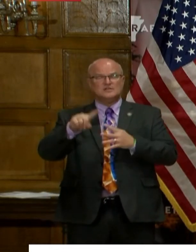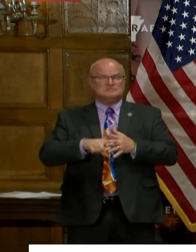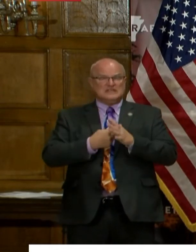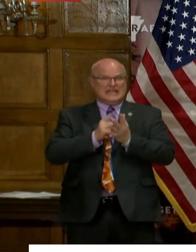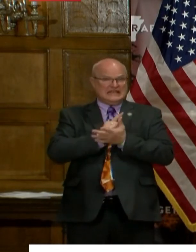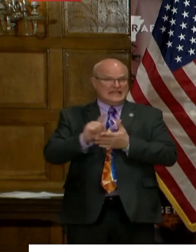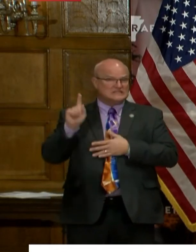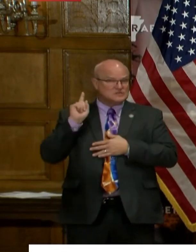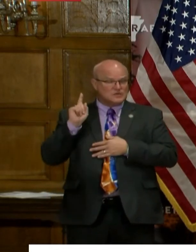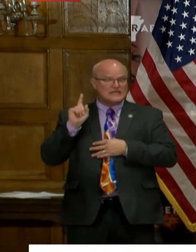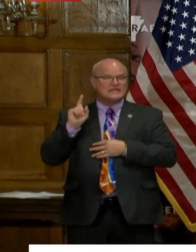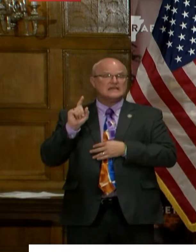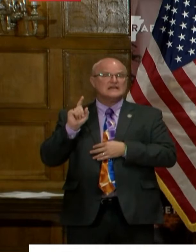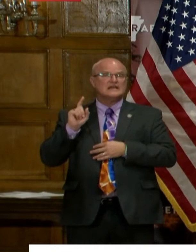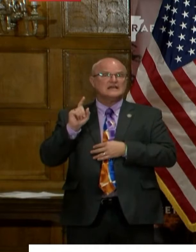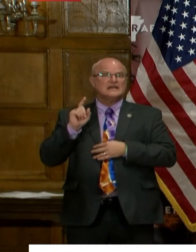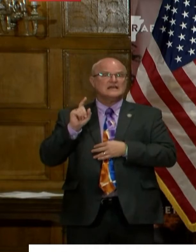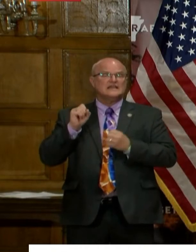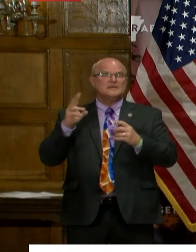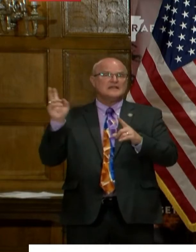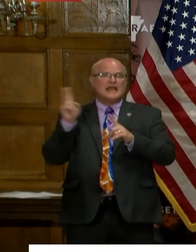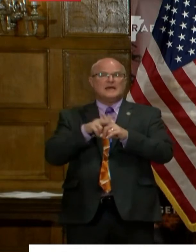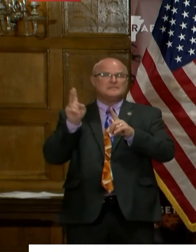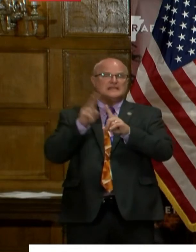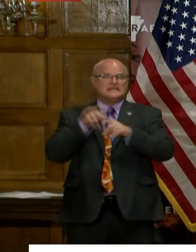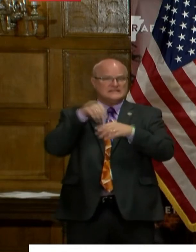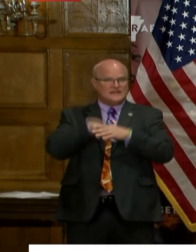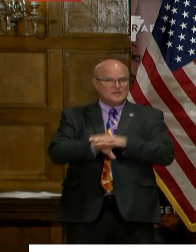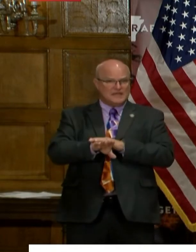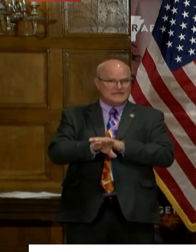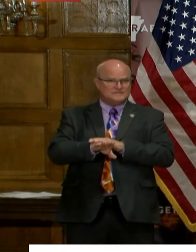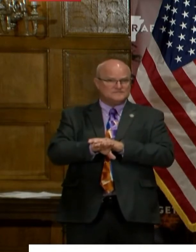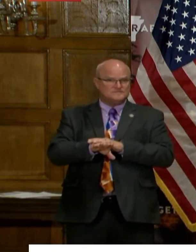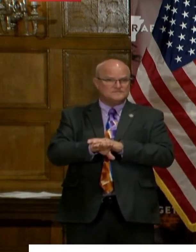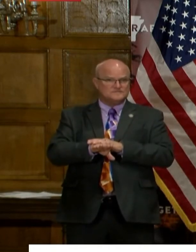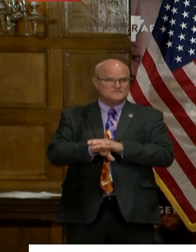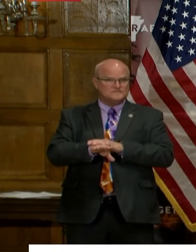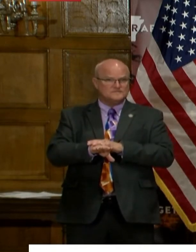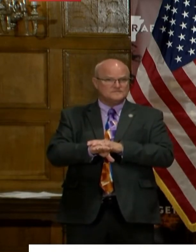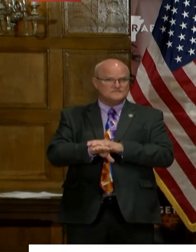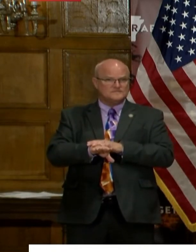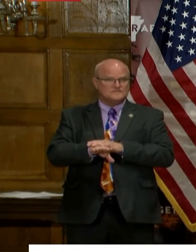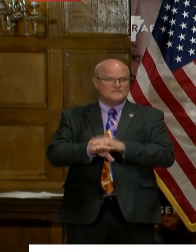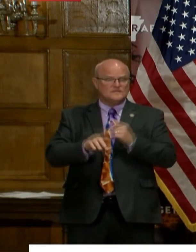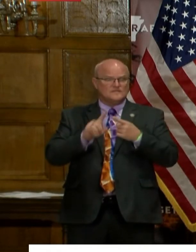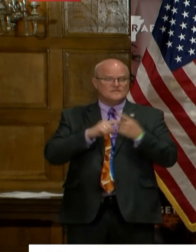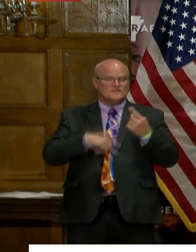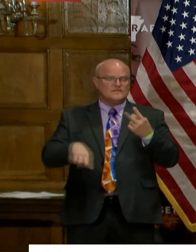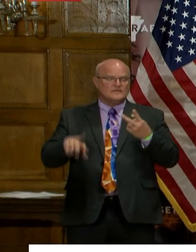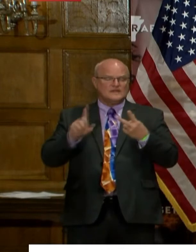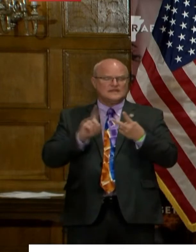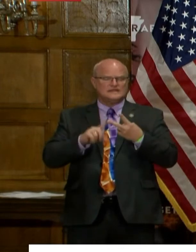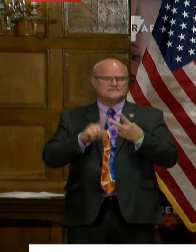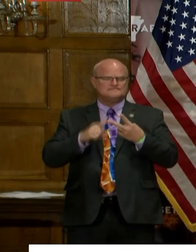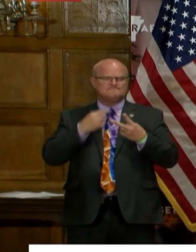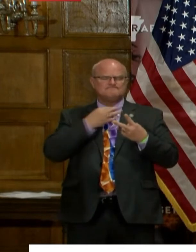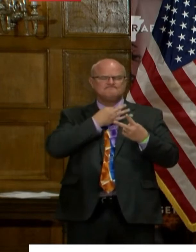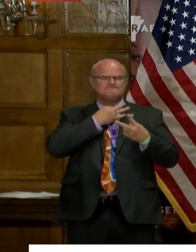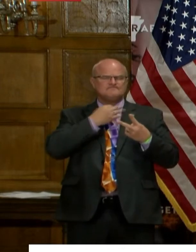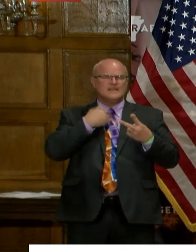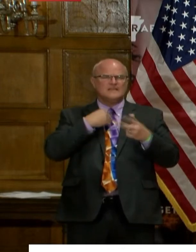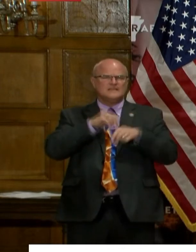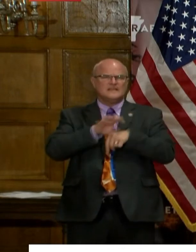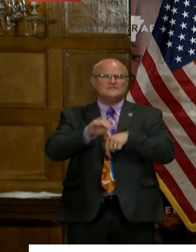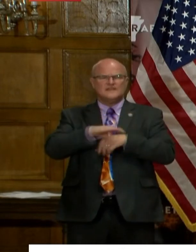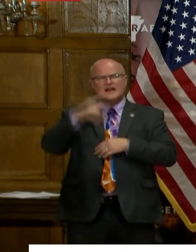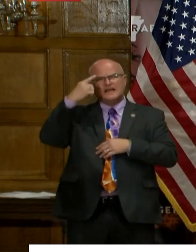week, given the amount of applications that have come in. So that's question one. And then I'm just wondering if you have any